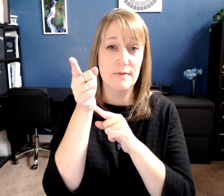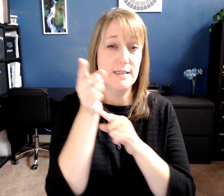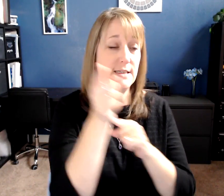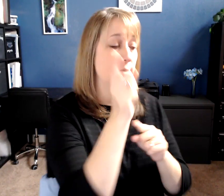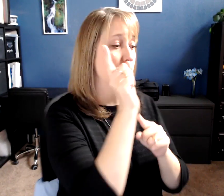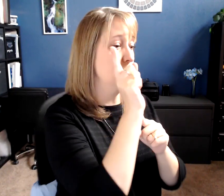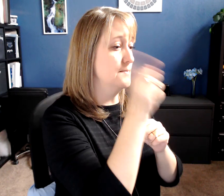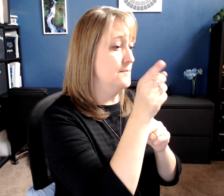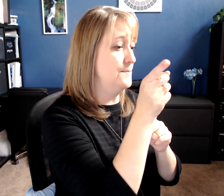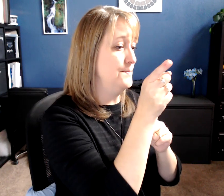instead.